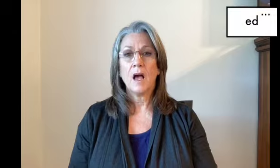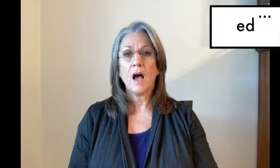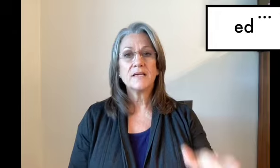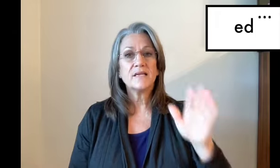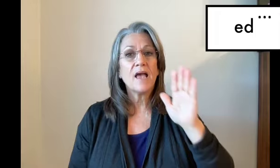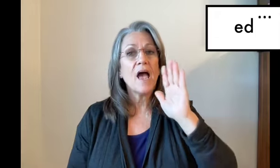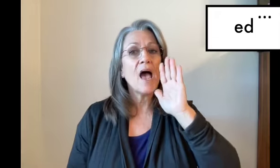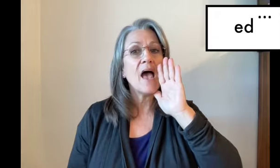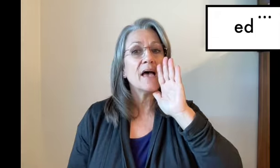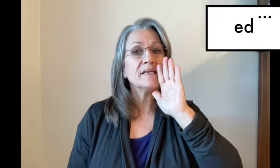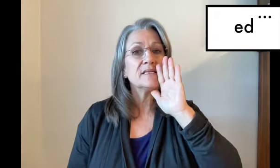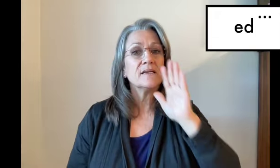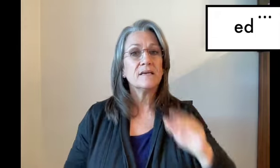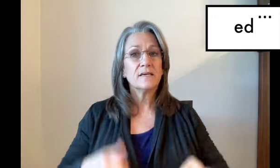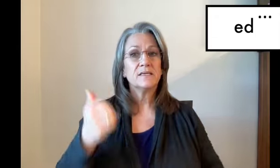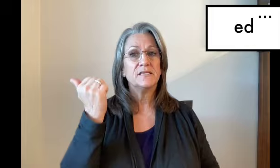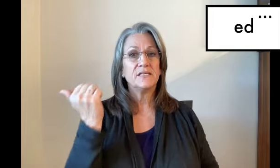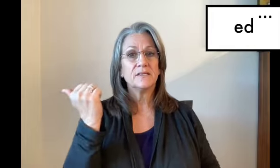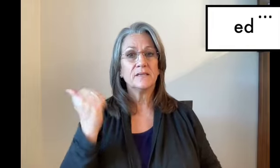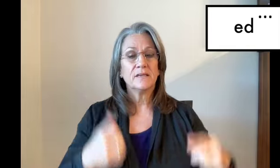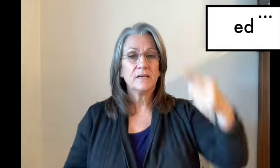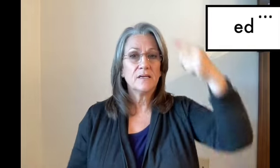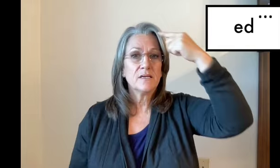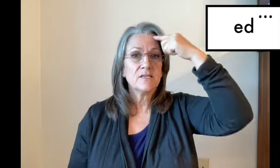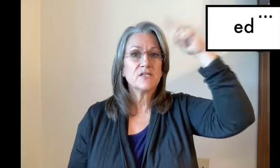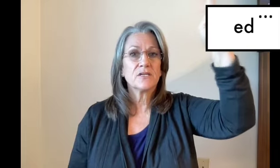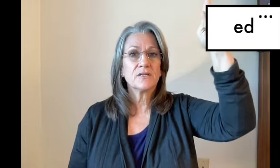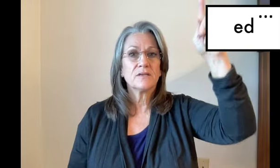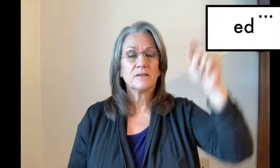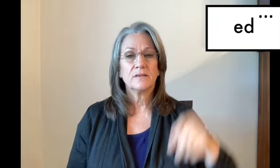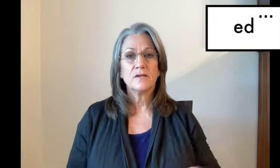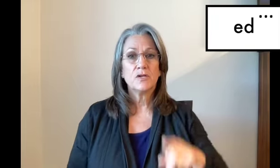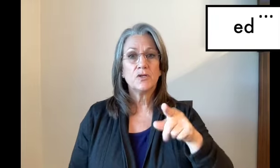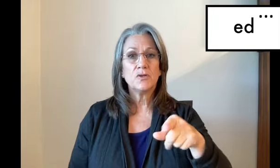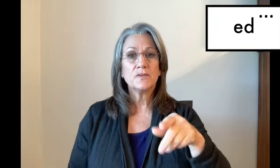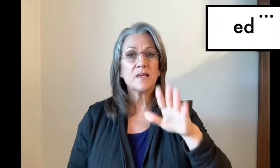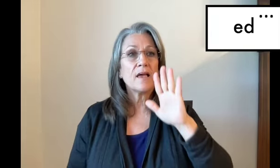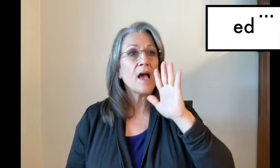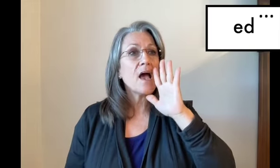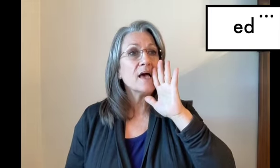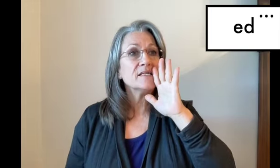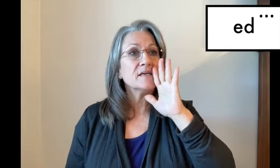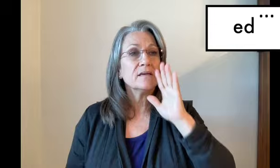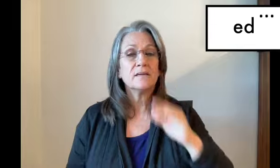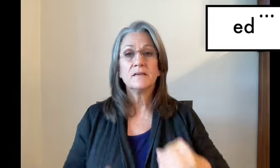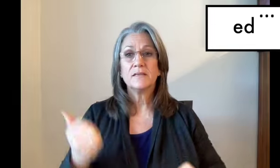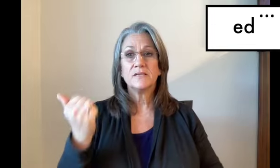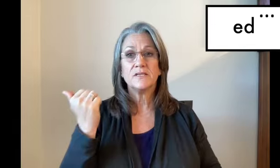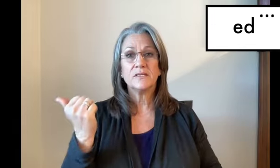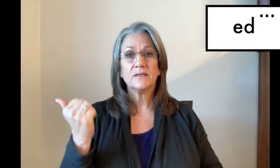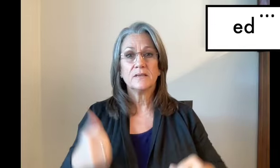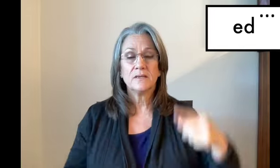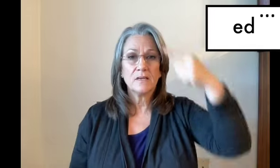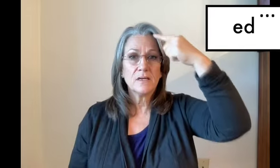I say ed, d, t. You say ed, d,